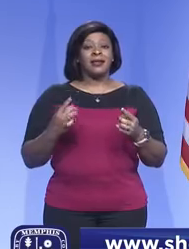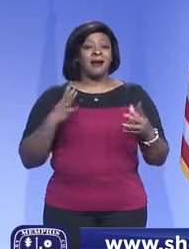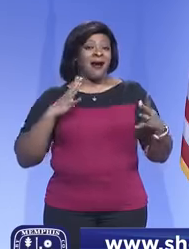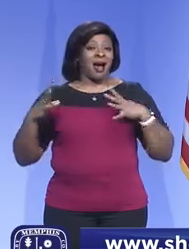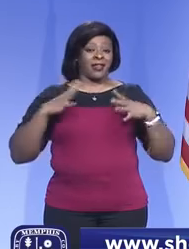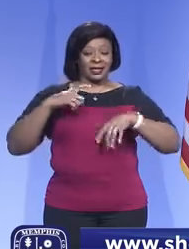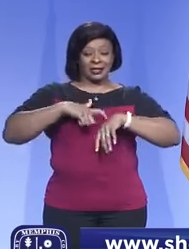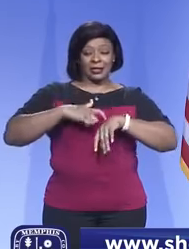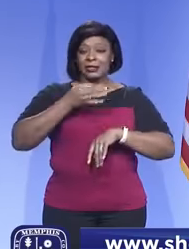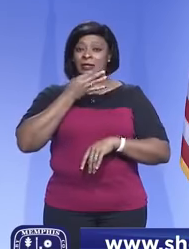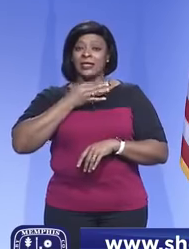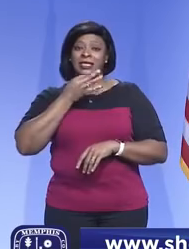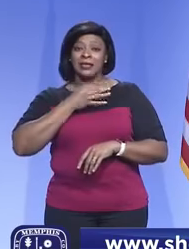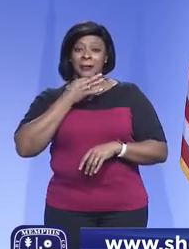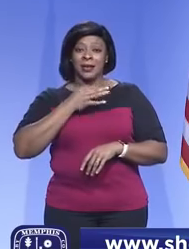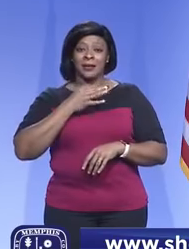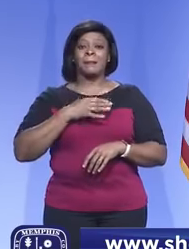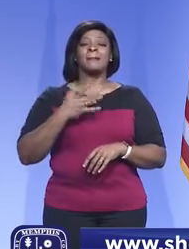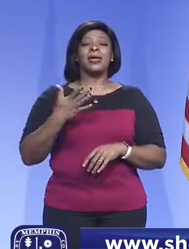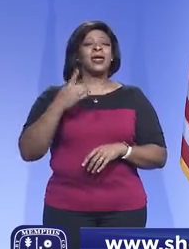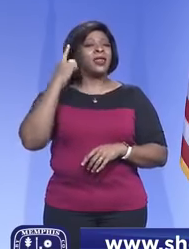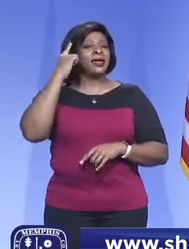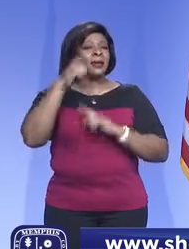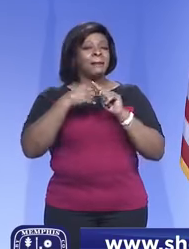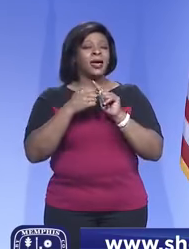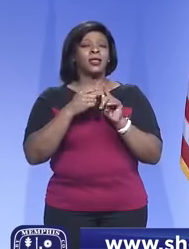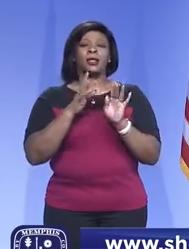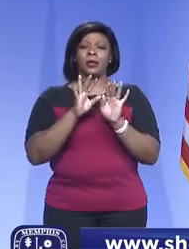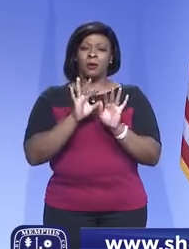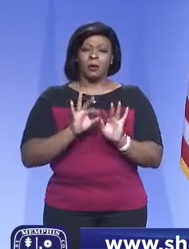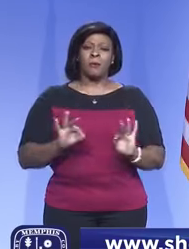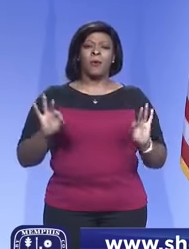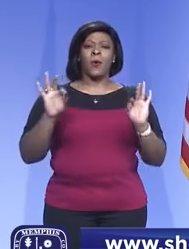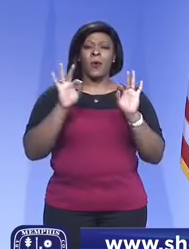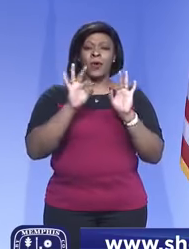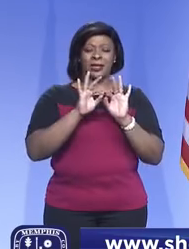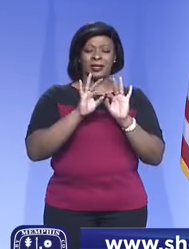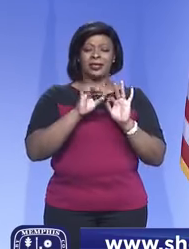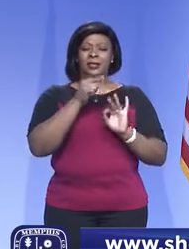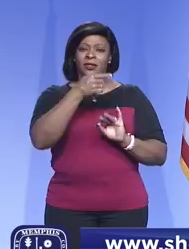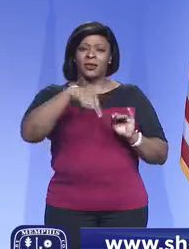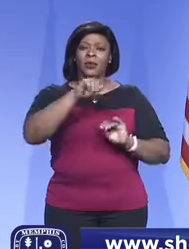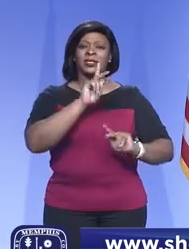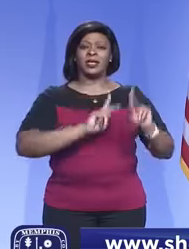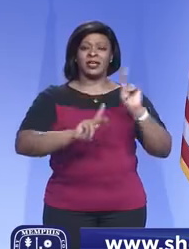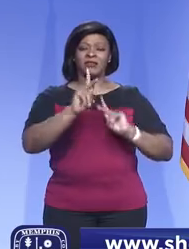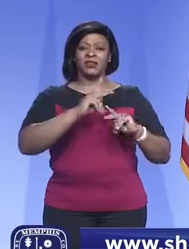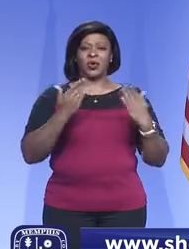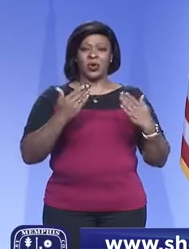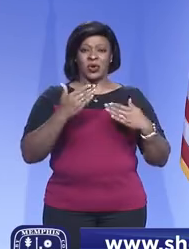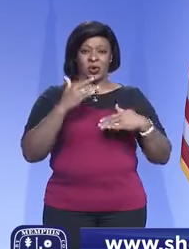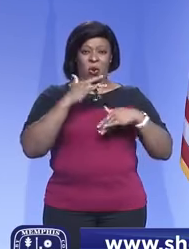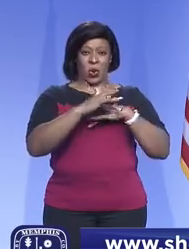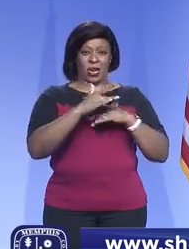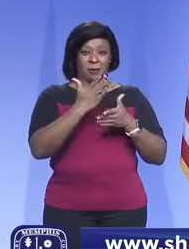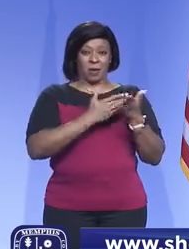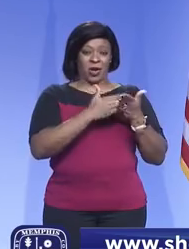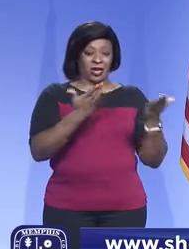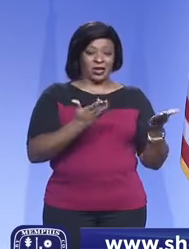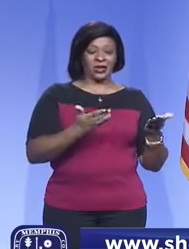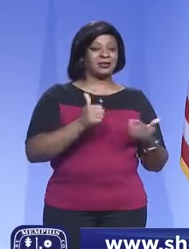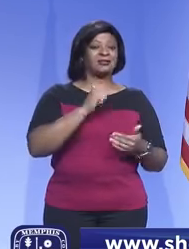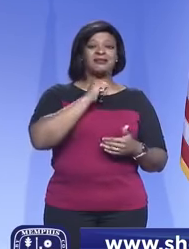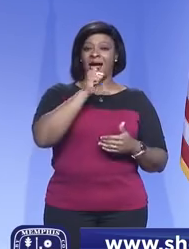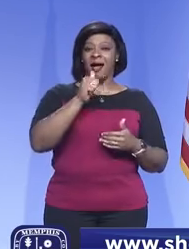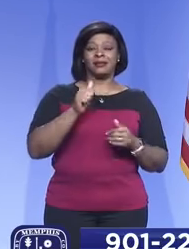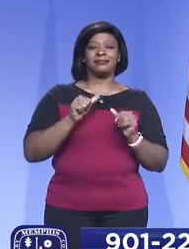holiday season, I do think it's important to think about the fact that these are individuals who were here in the early part of the year that won't be